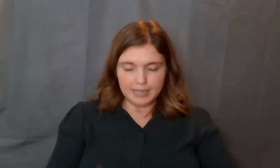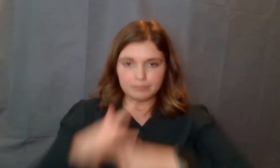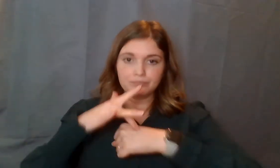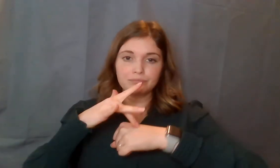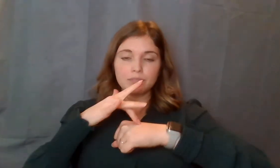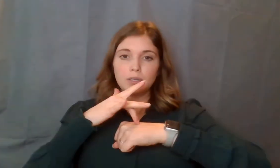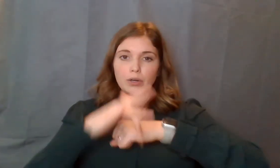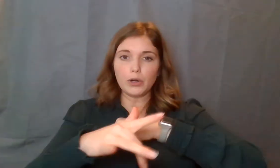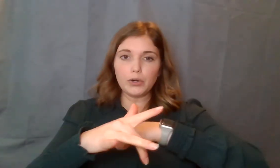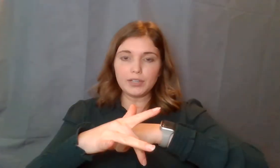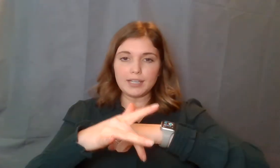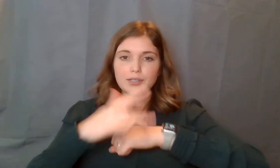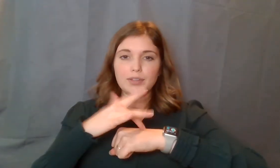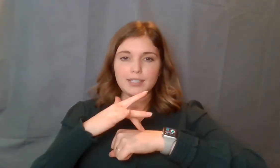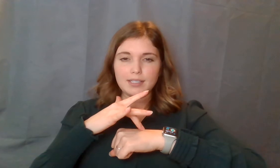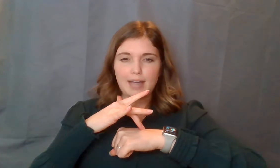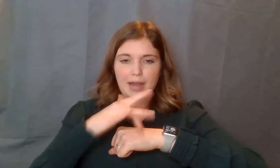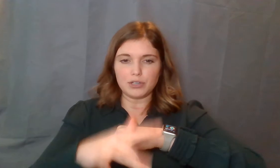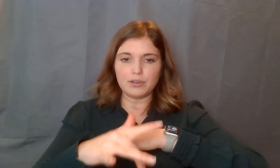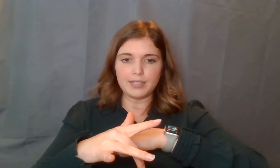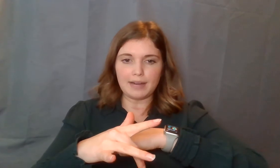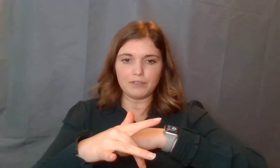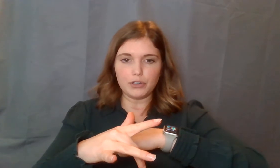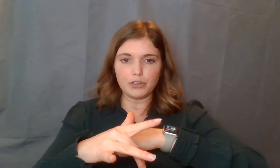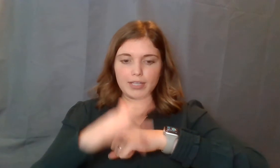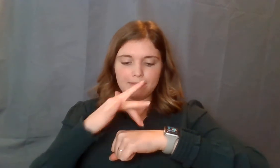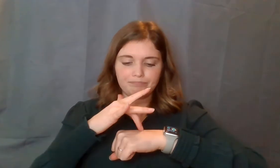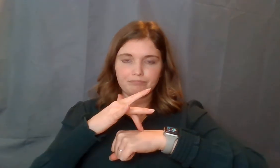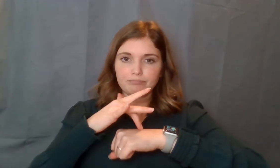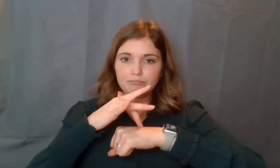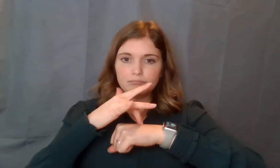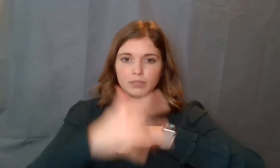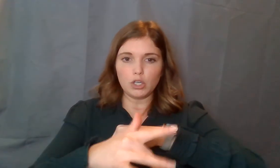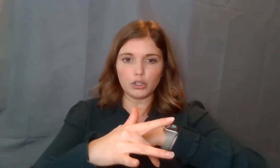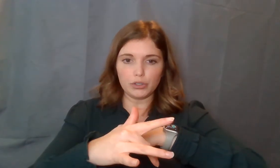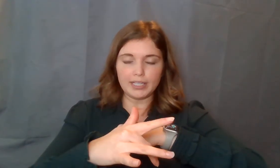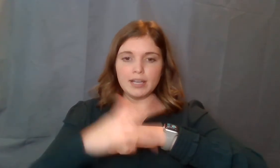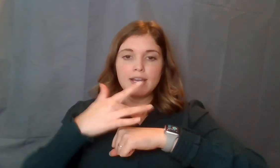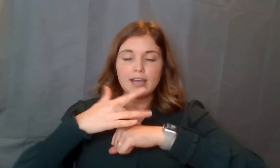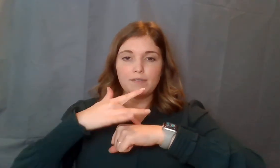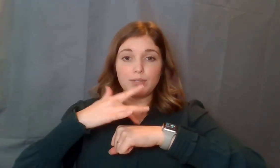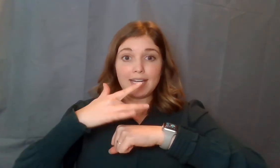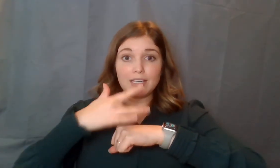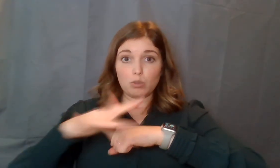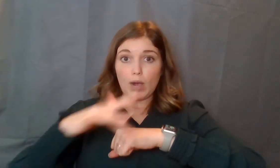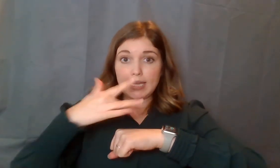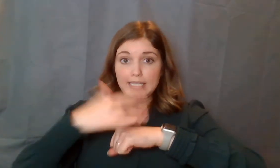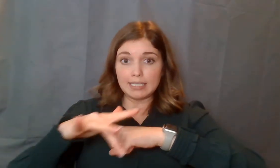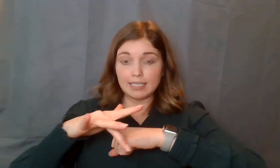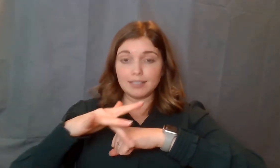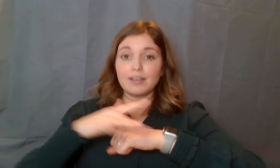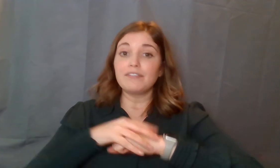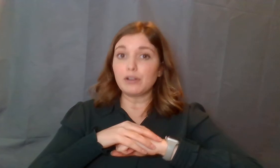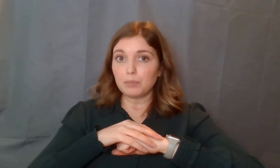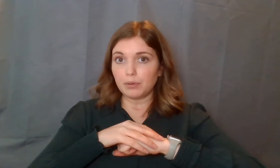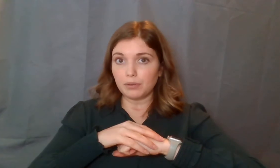Early. Early. So this is the national sign for early. Early. If you sign it twice, it's available